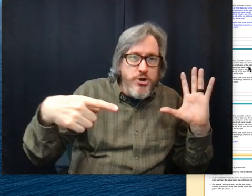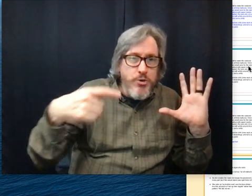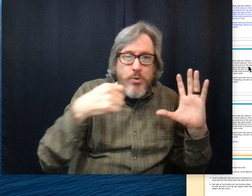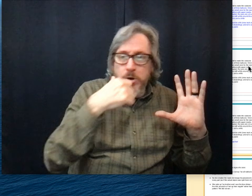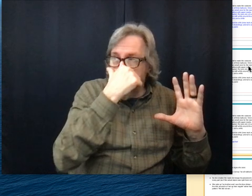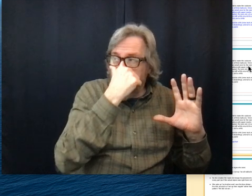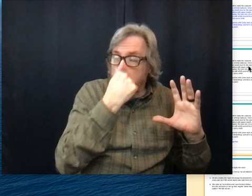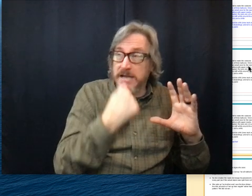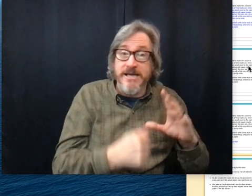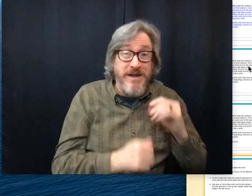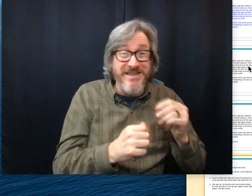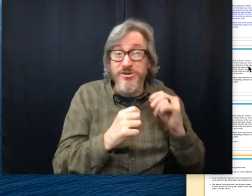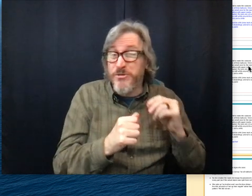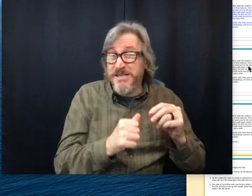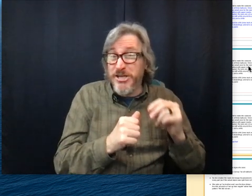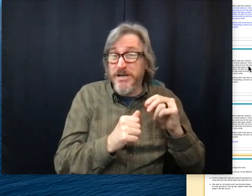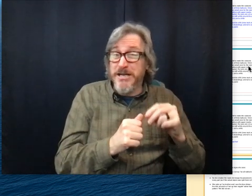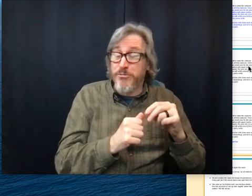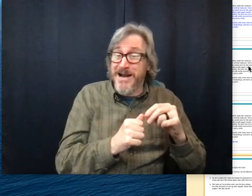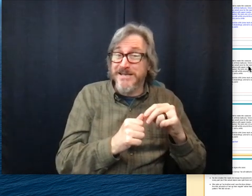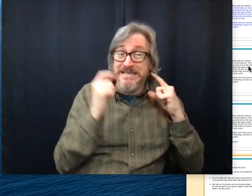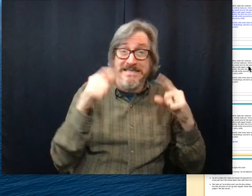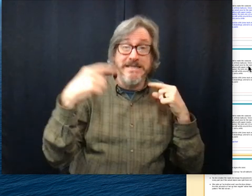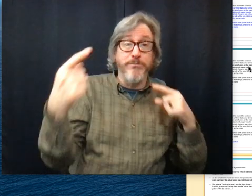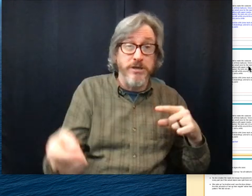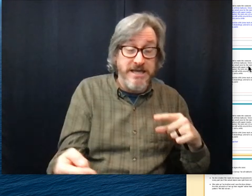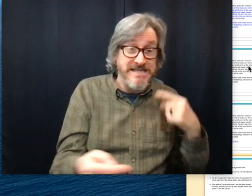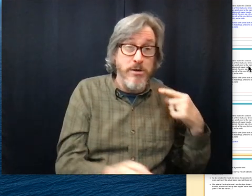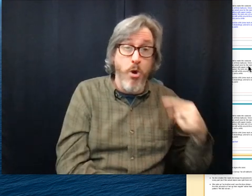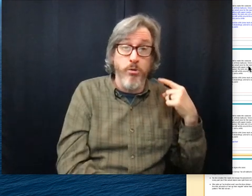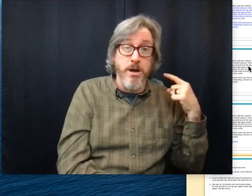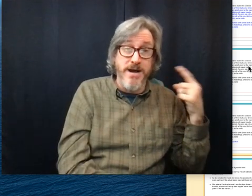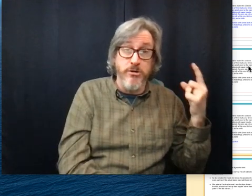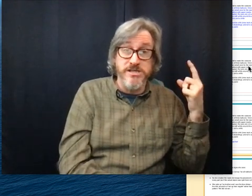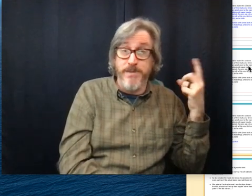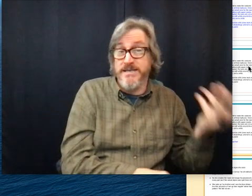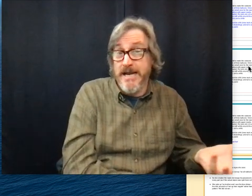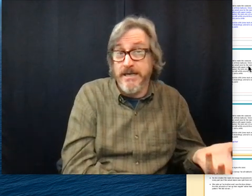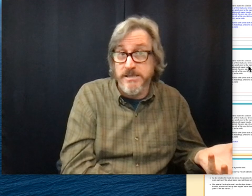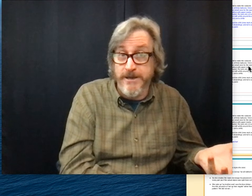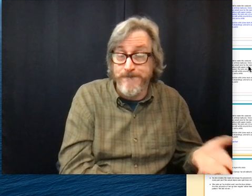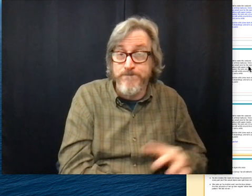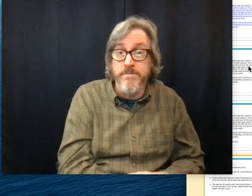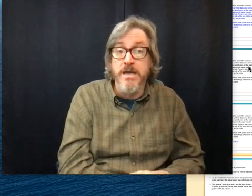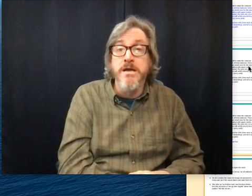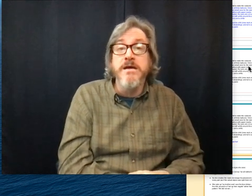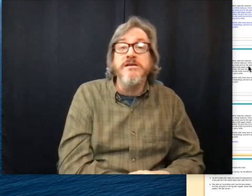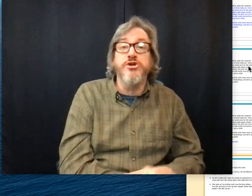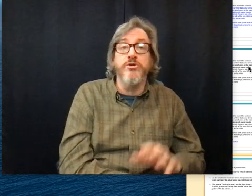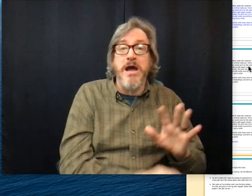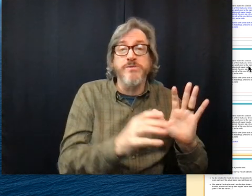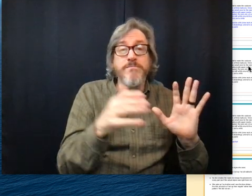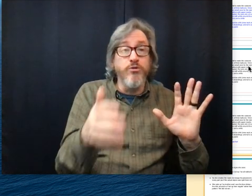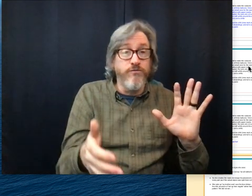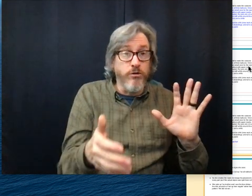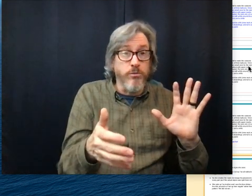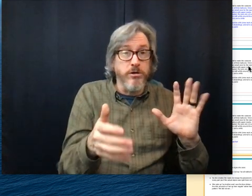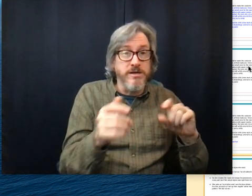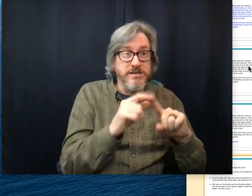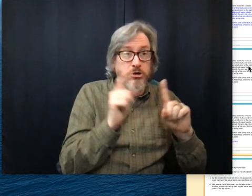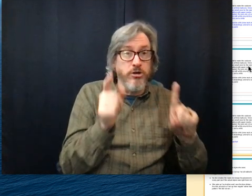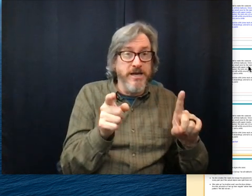a new concept. And these are things that you need to practice deliberately because they won't come out spontaneously. So now as we